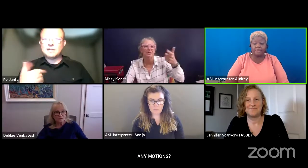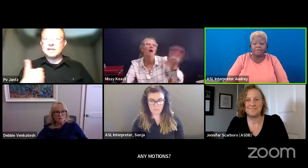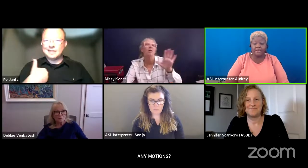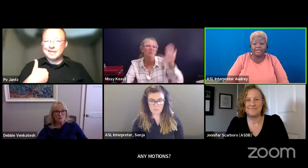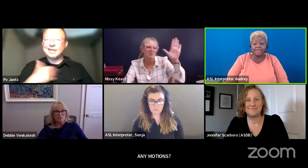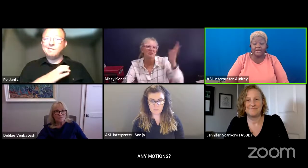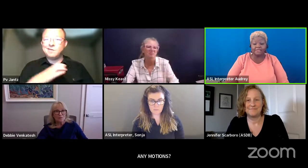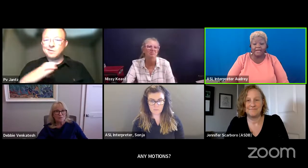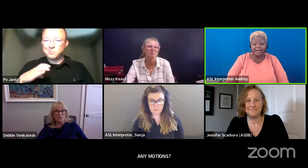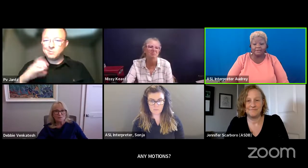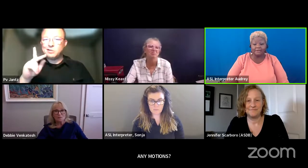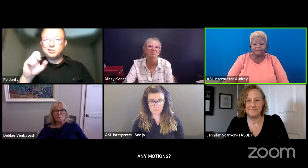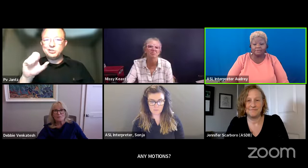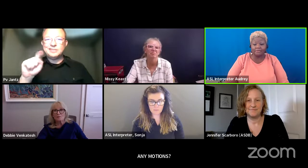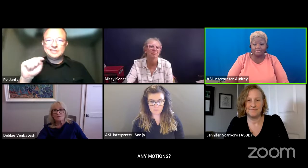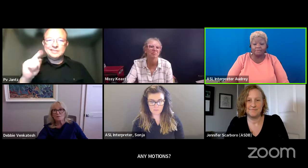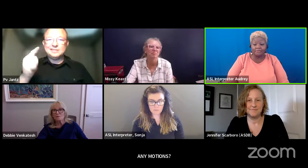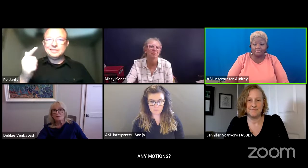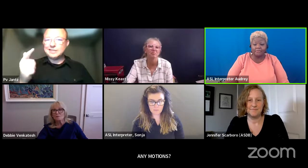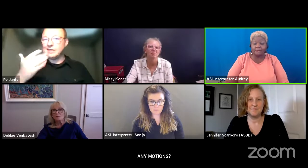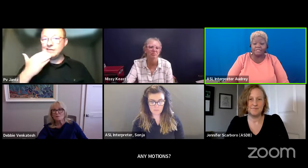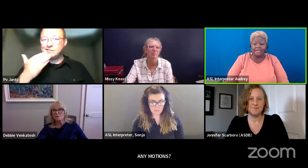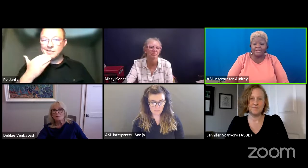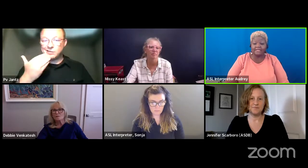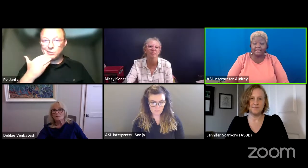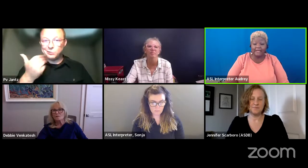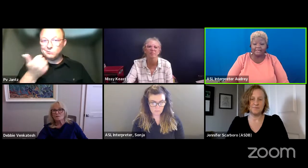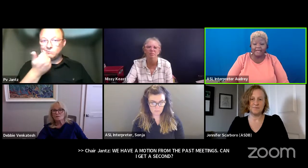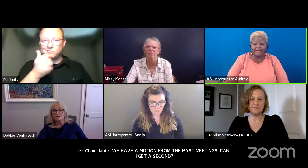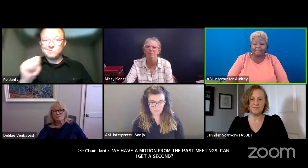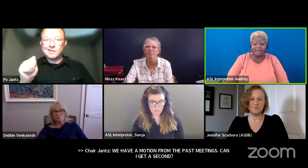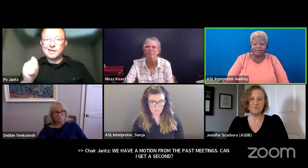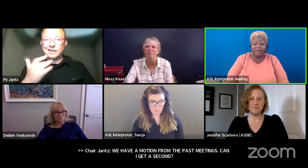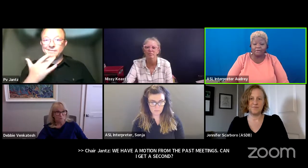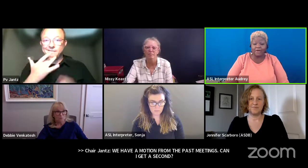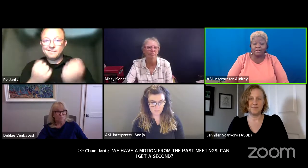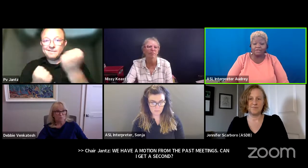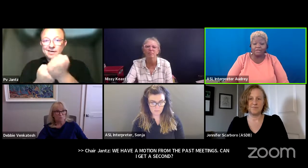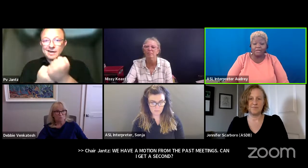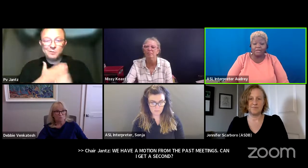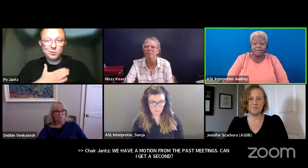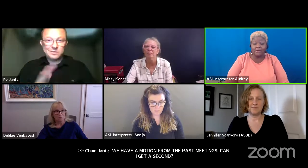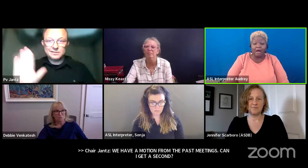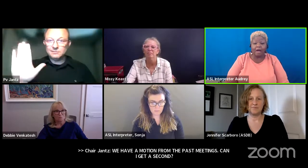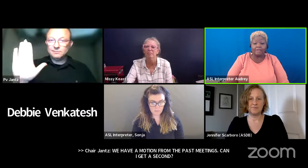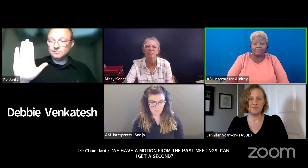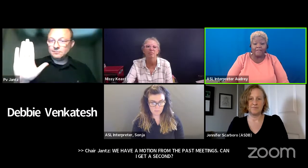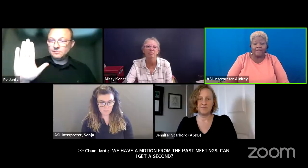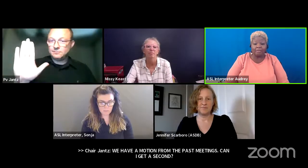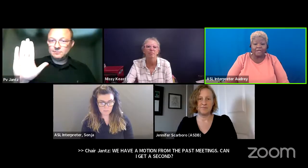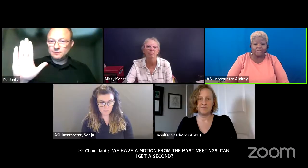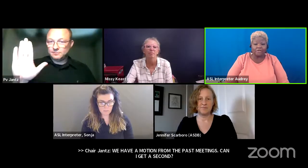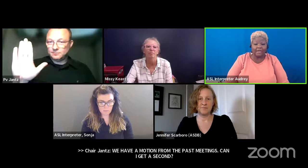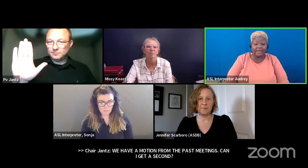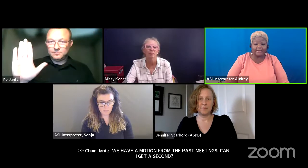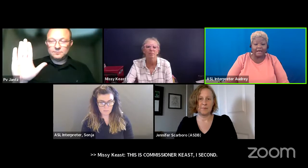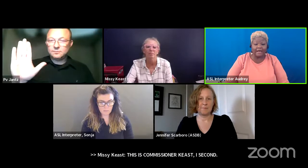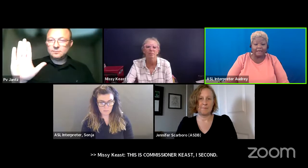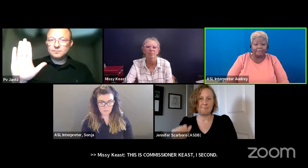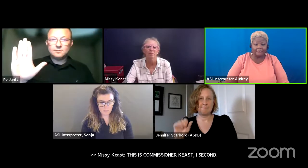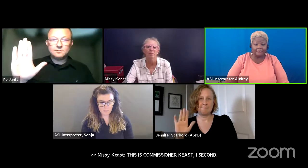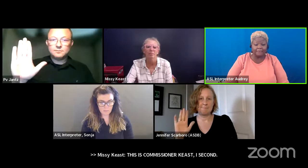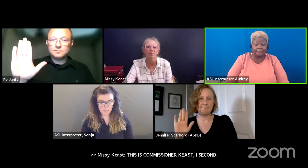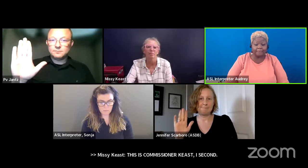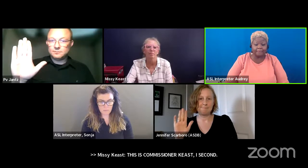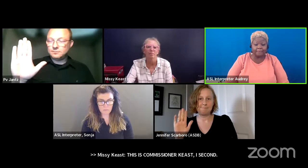This is Commissioner Keast, I second. Commissioner Keast seconds that. Thank you very much. All in favor by show of hands,